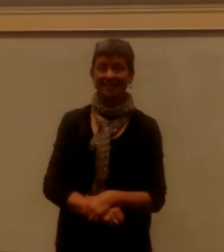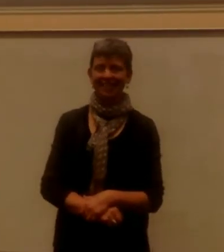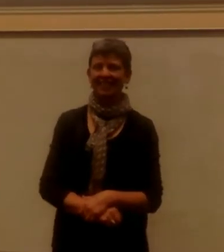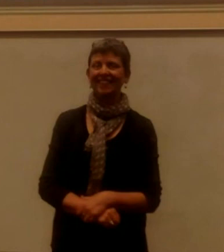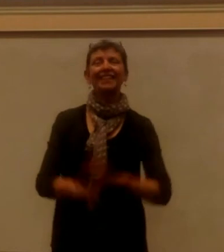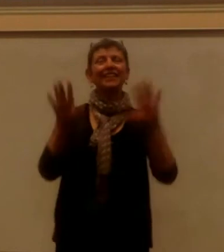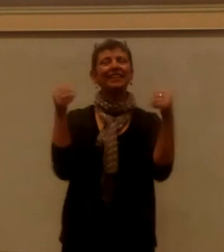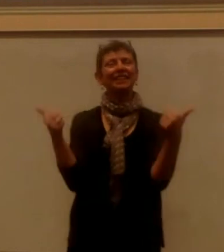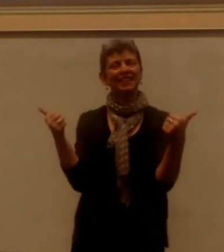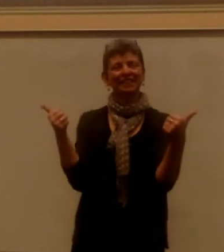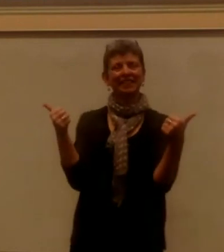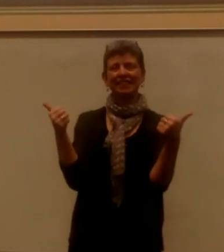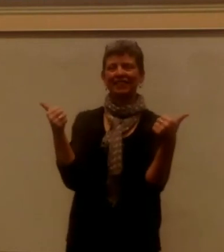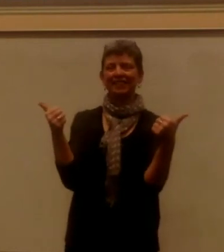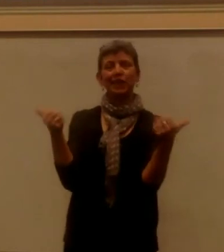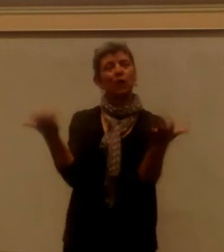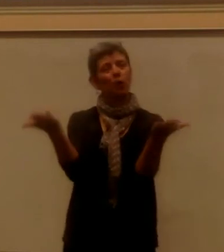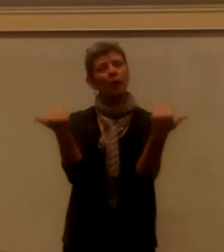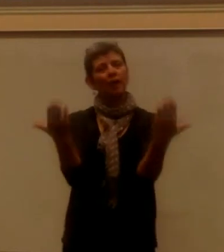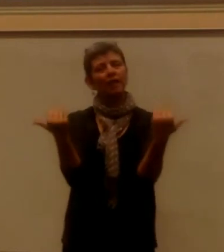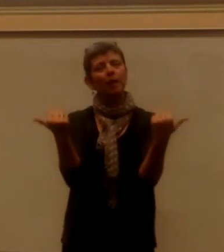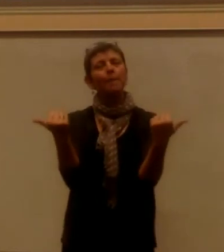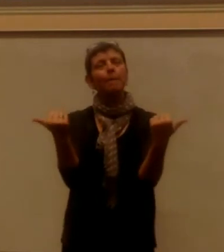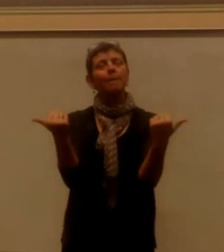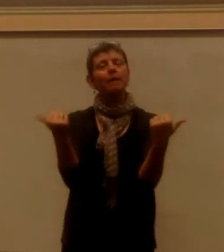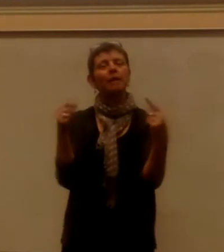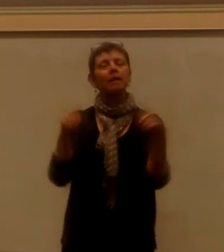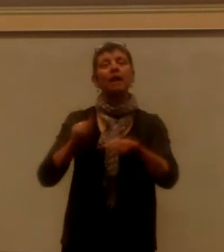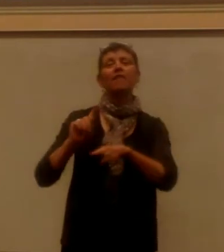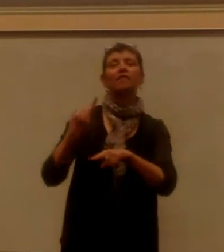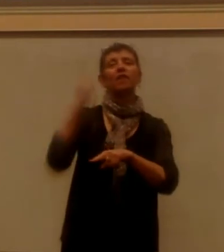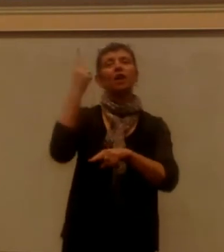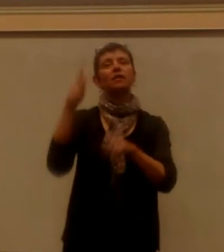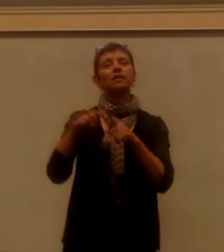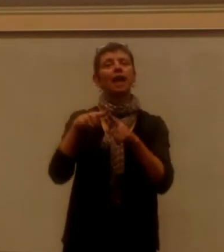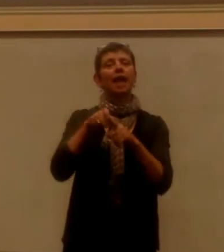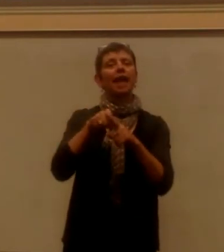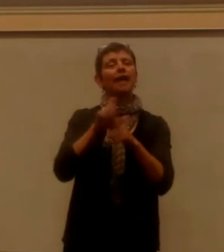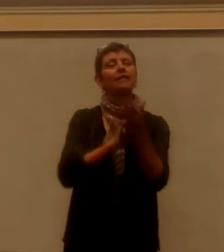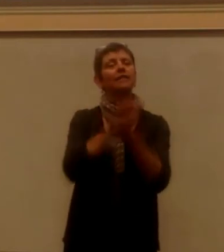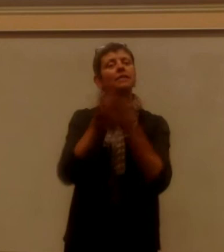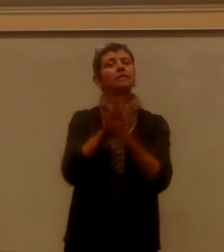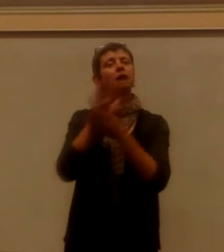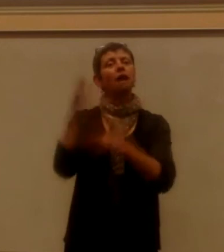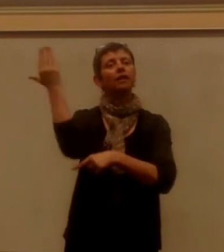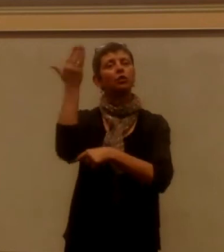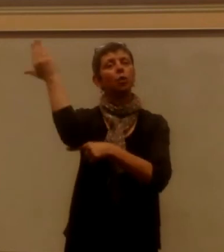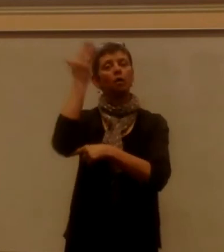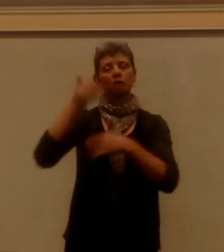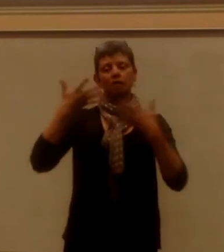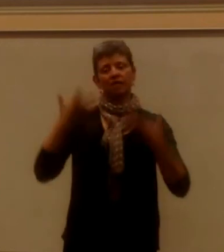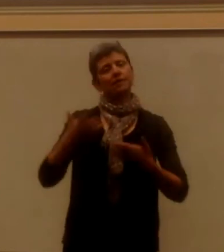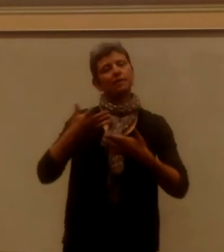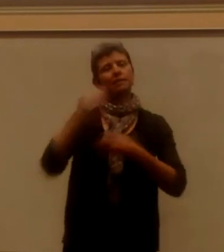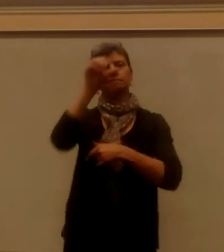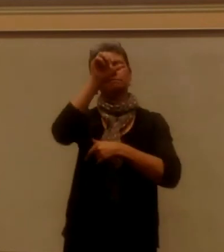Okay, welcome to the first Insign talk of the we had one